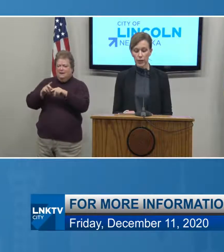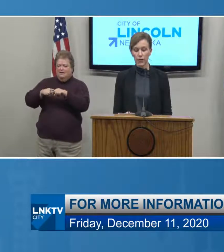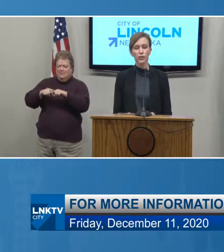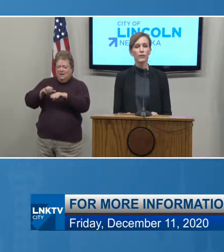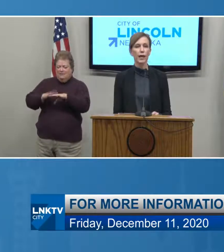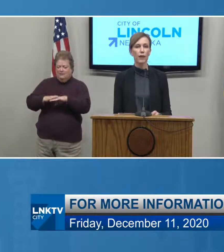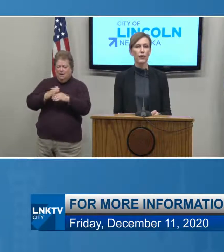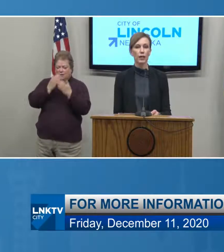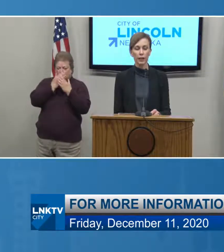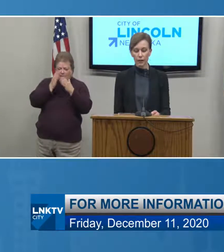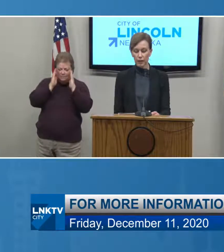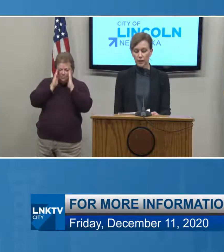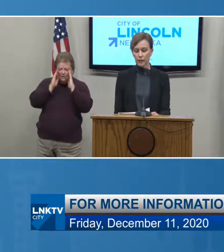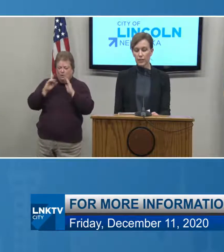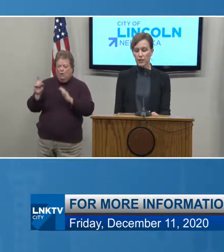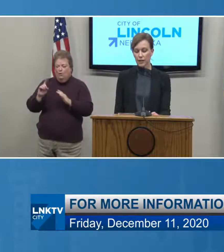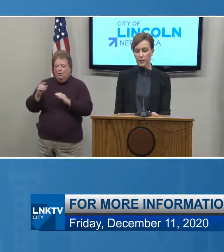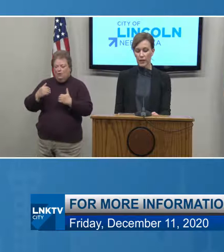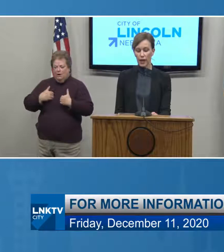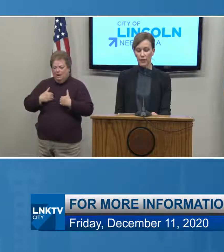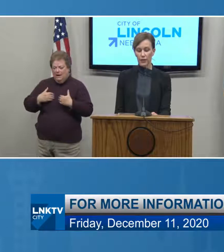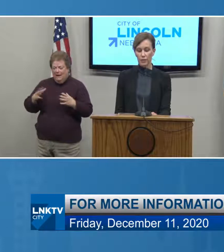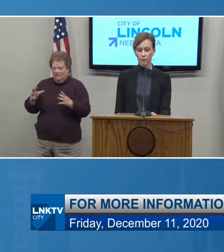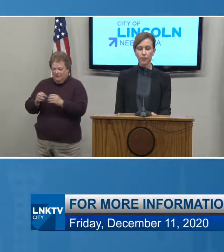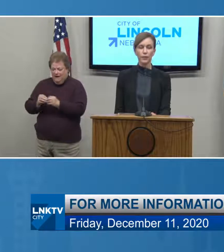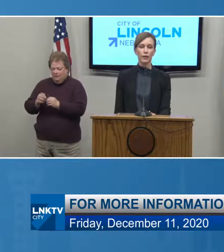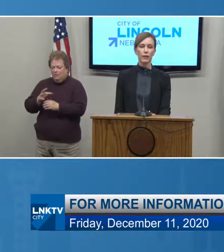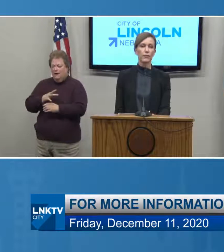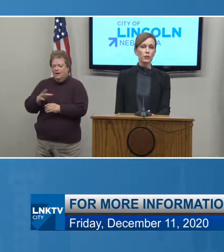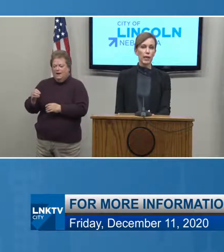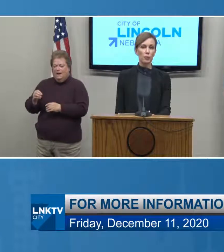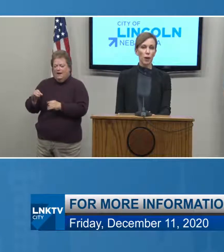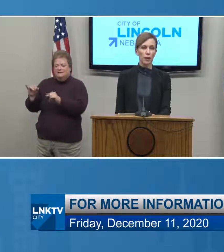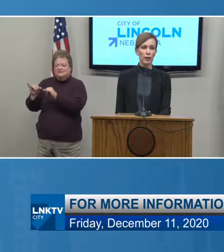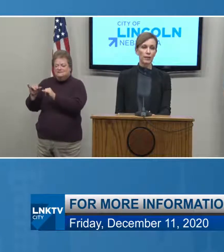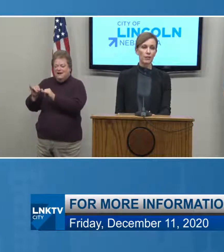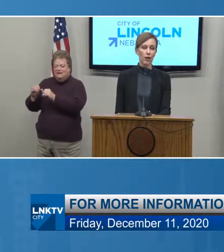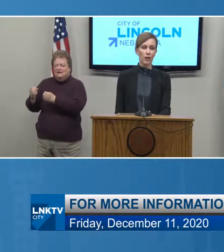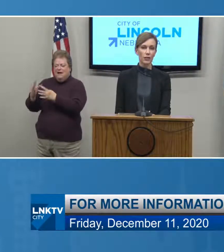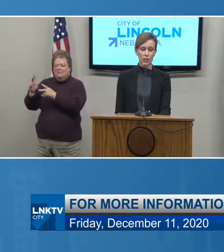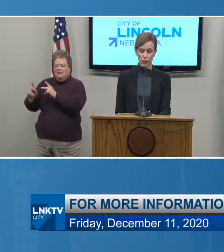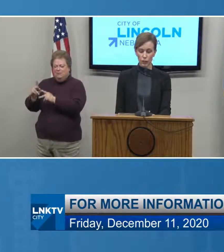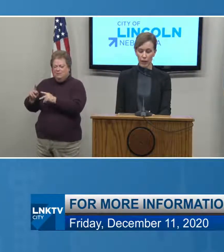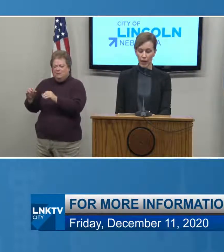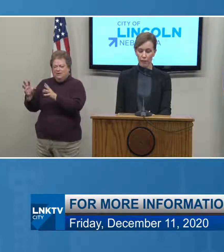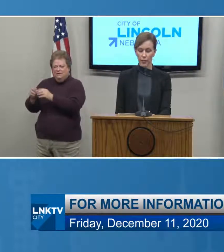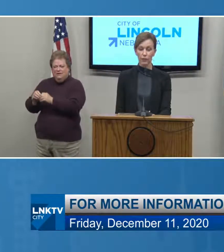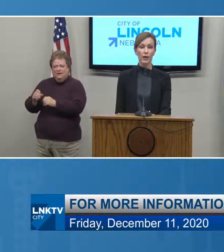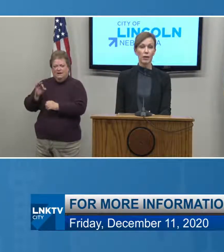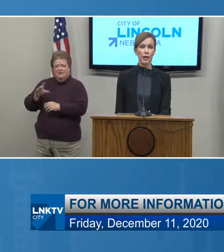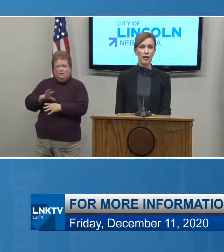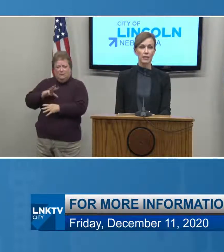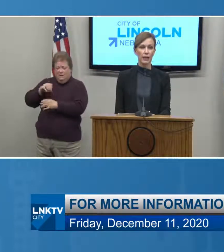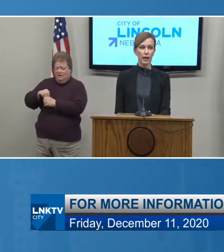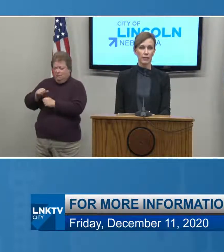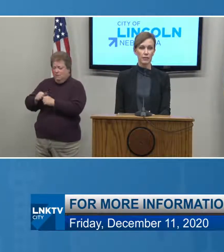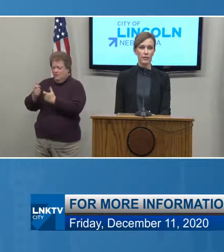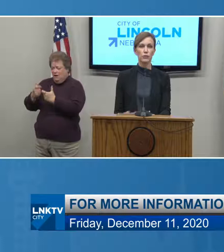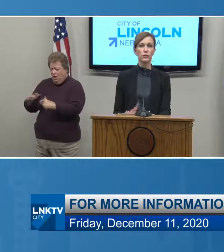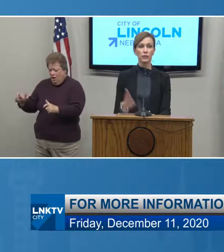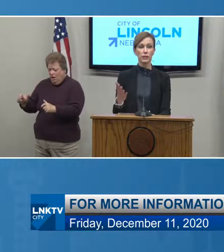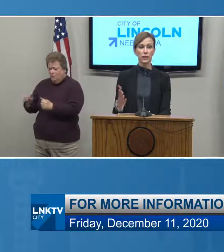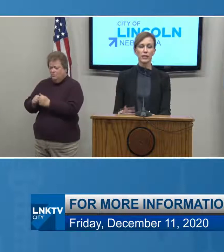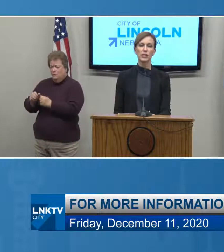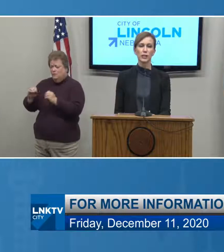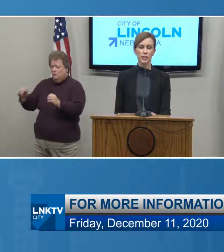the location of the gathering, and the size of the gathering. If you take part in a large indoor gathering with unmasked guests,